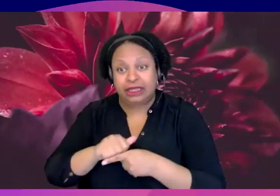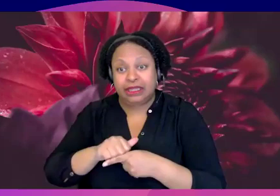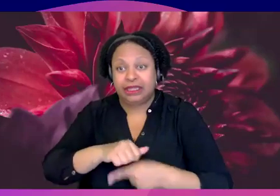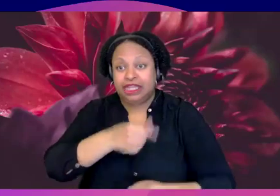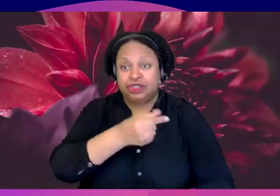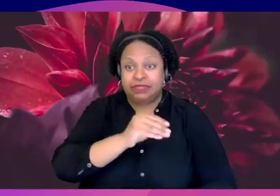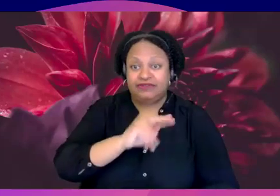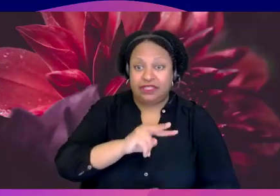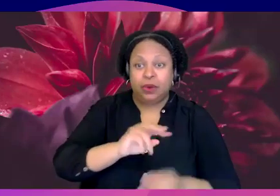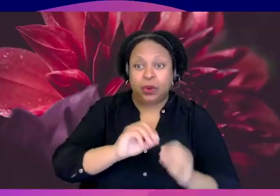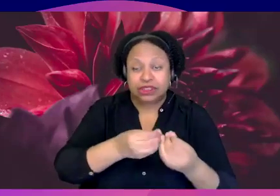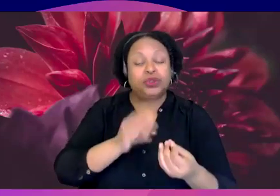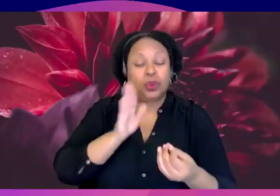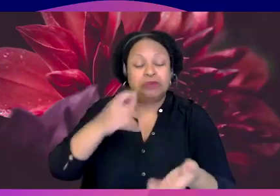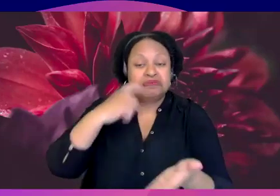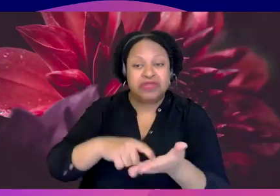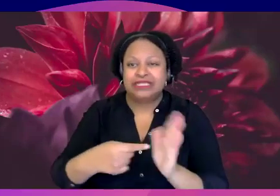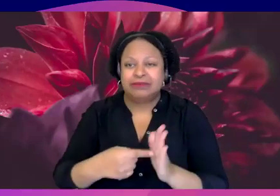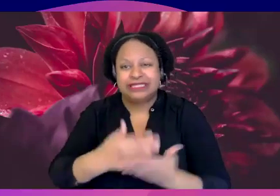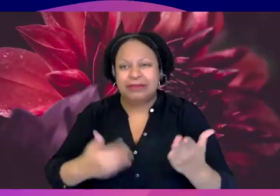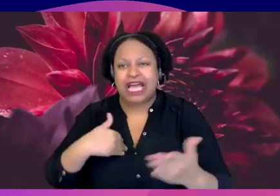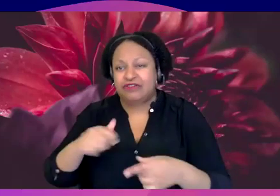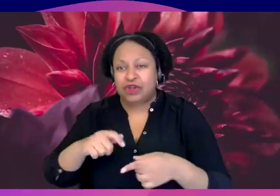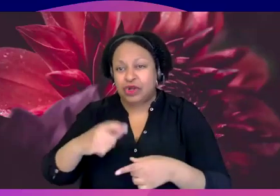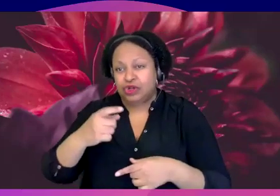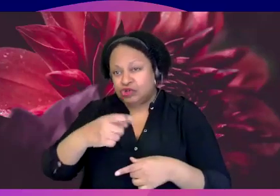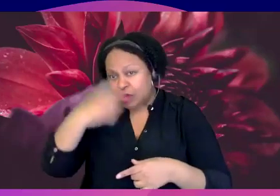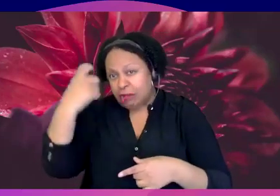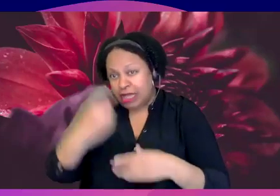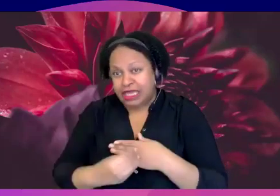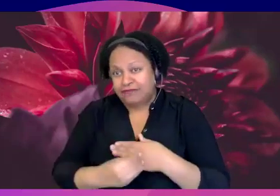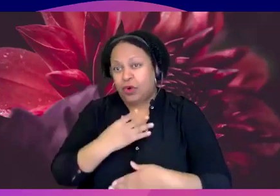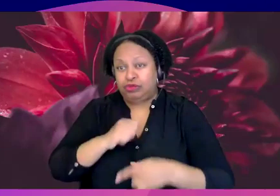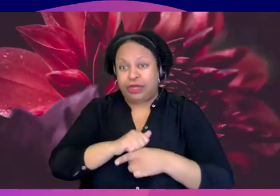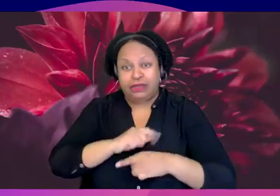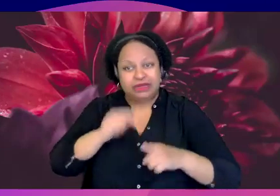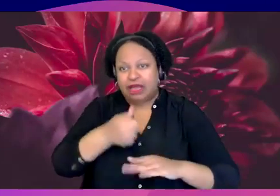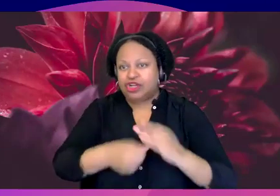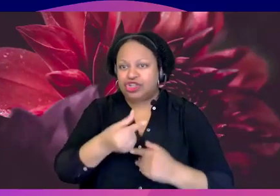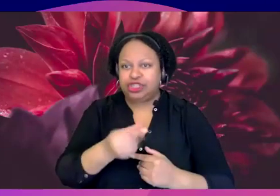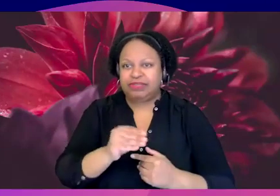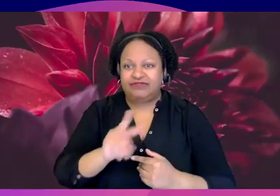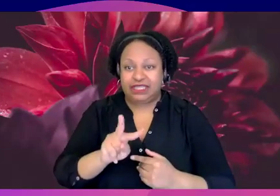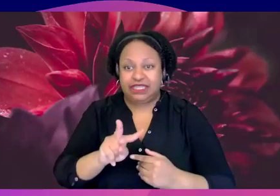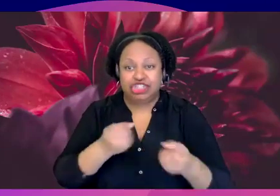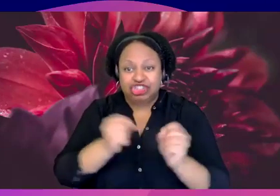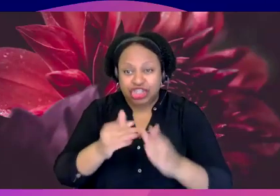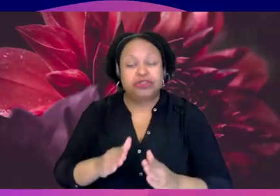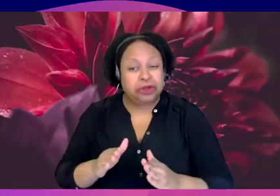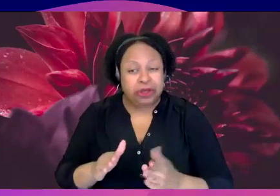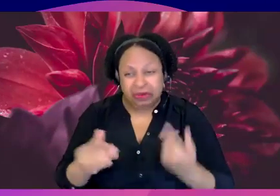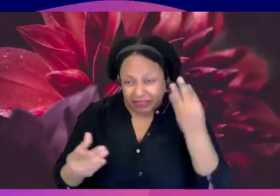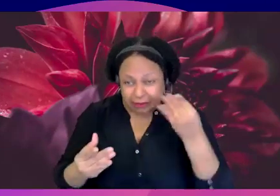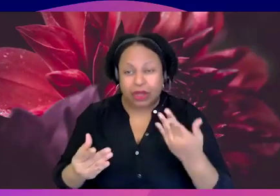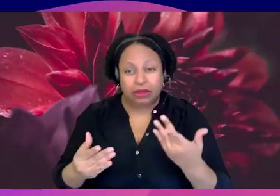have trauma-informed training, but not in GBV shelters. Is this something that people are considering or as part of that training of